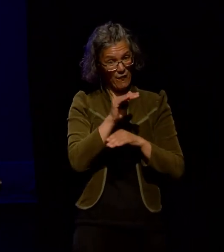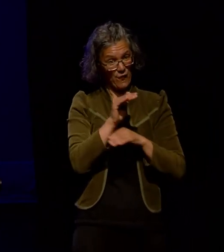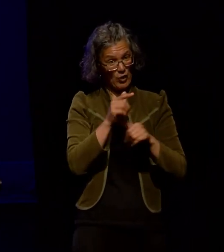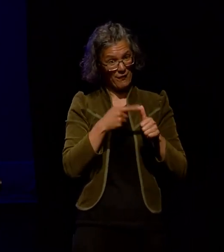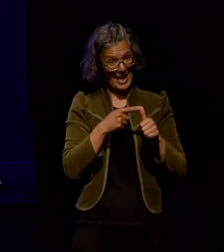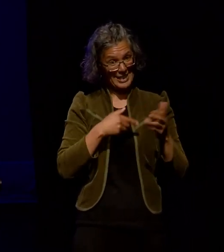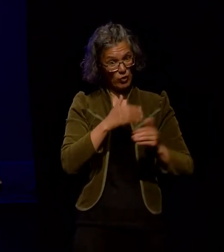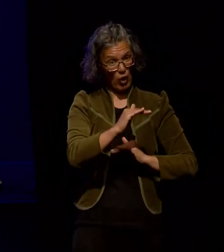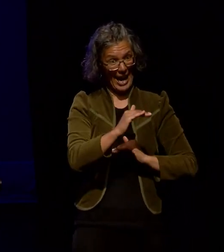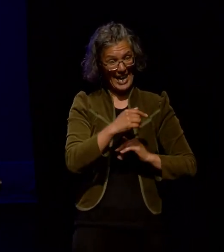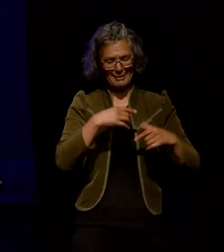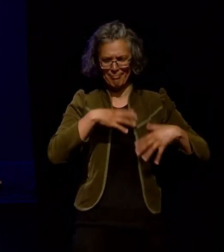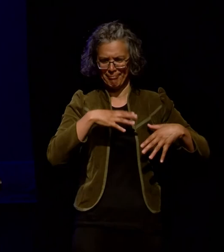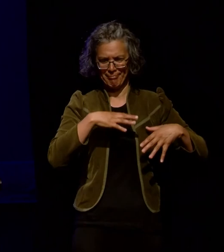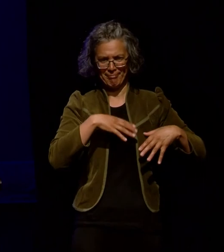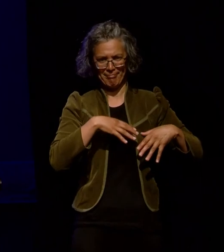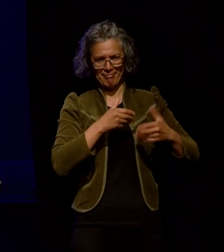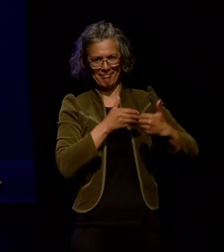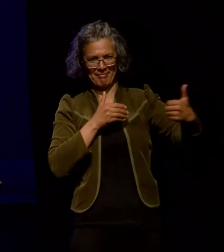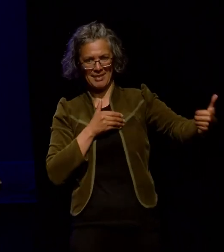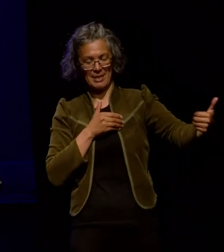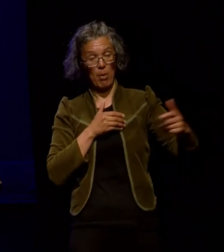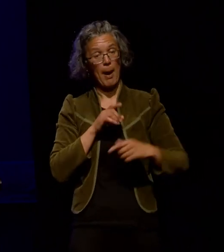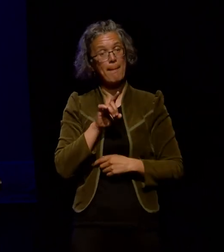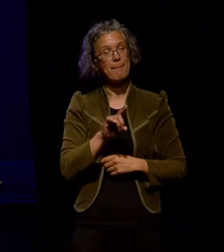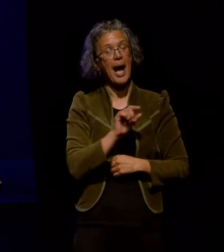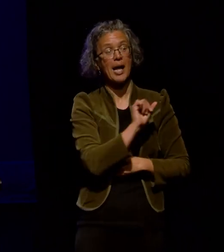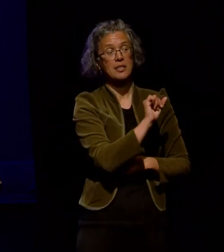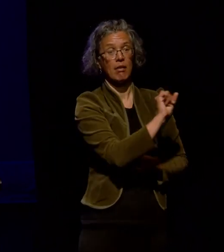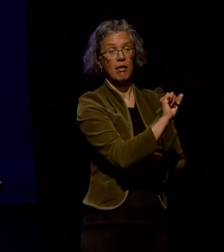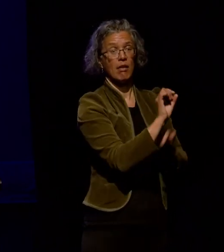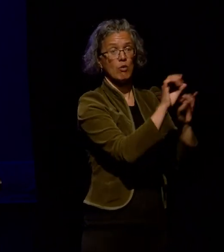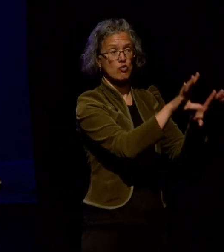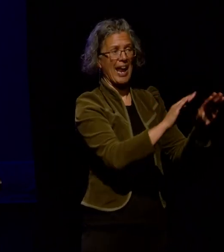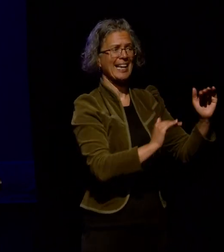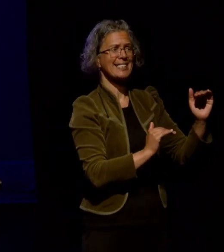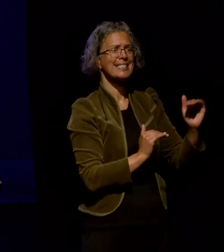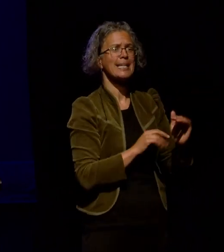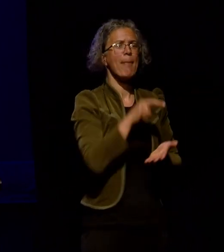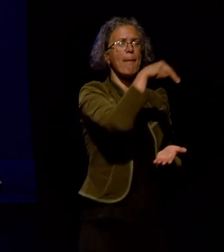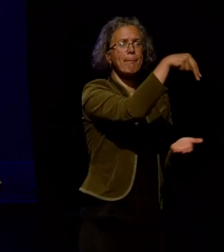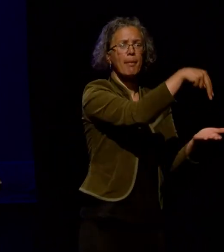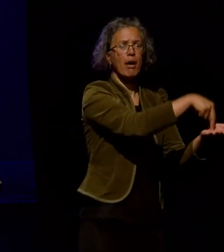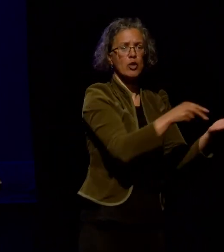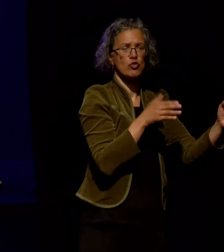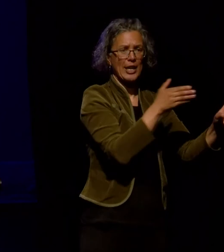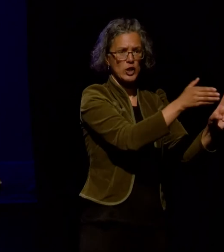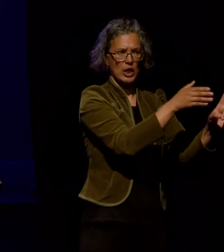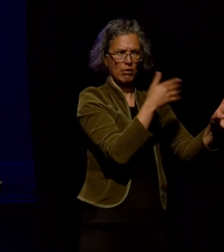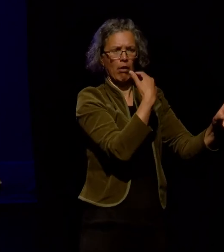motivations. But the Australian Pacific Step Up strategy is publicly accessible, and the grant opportunity